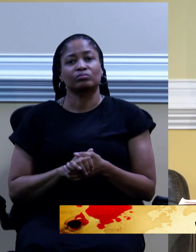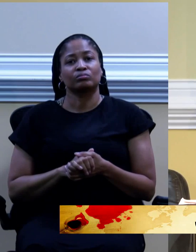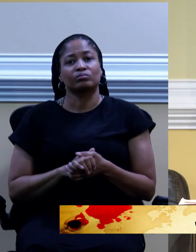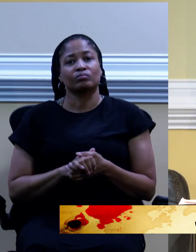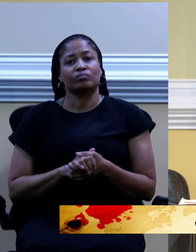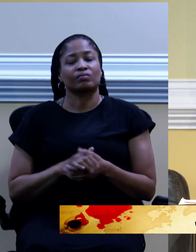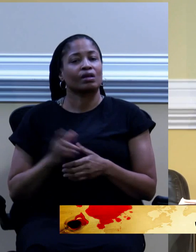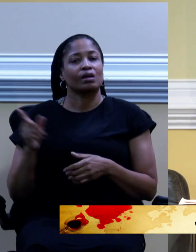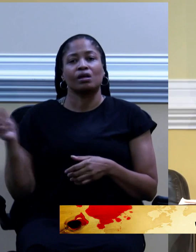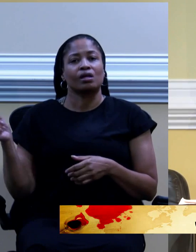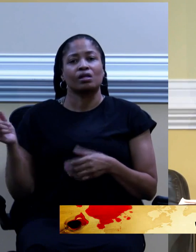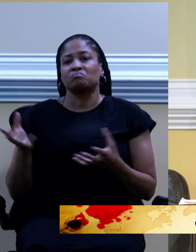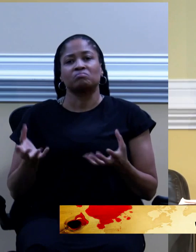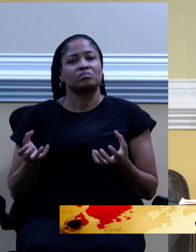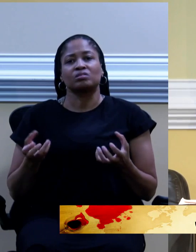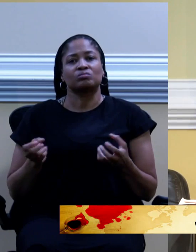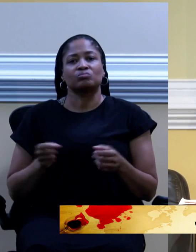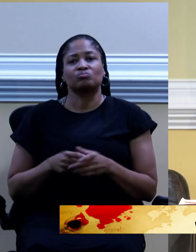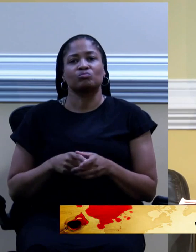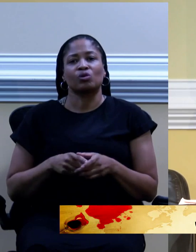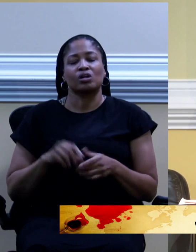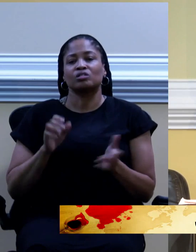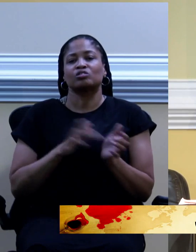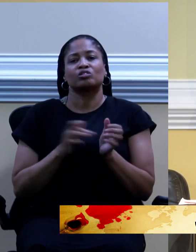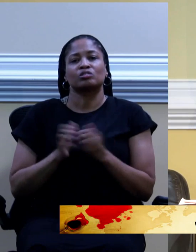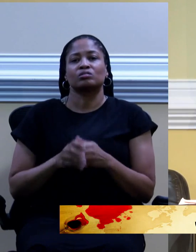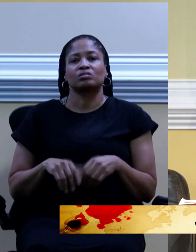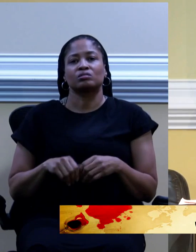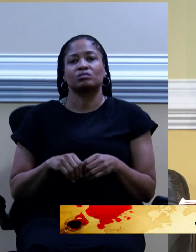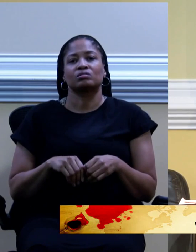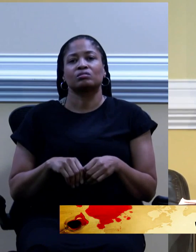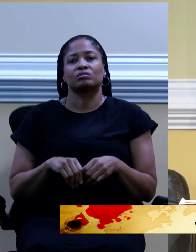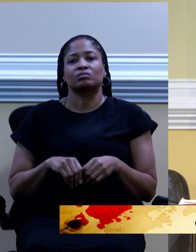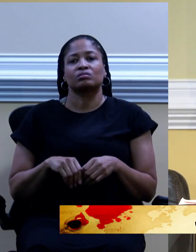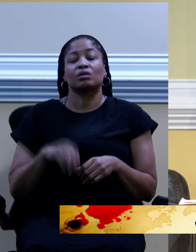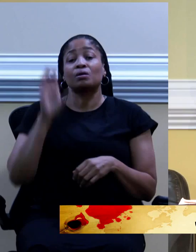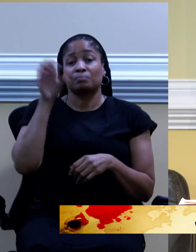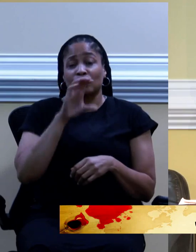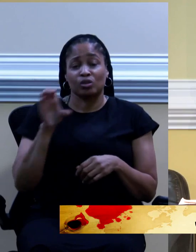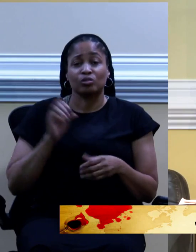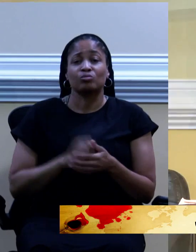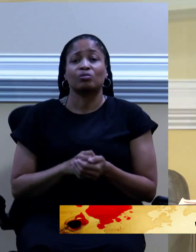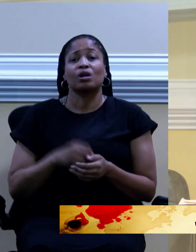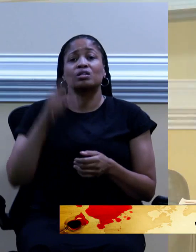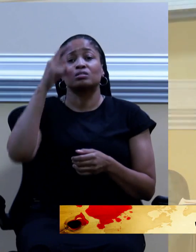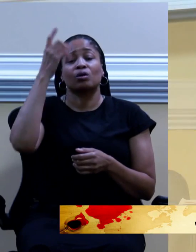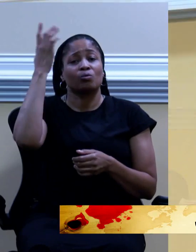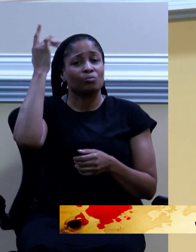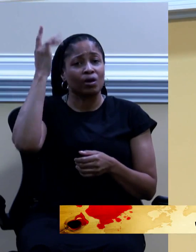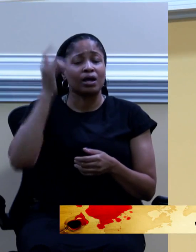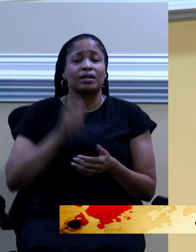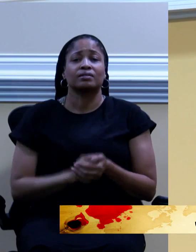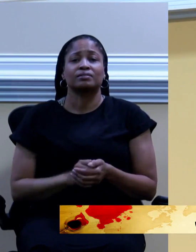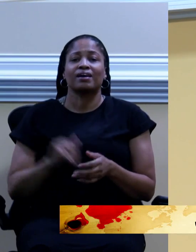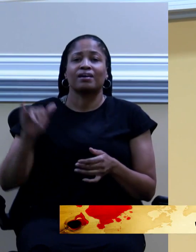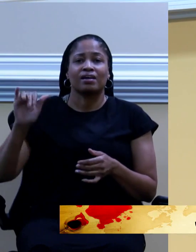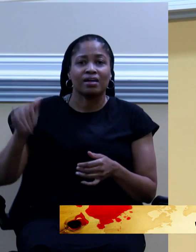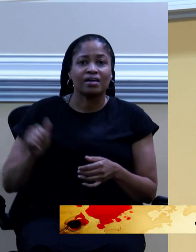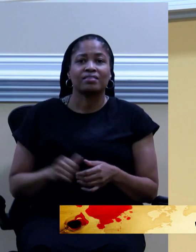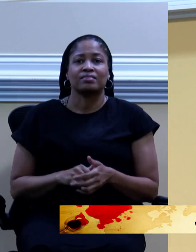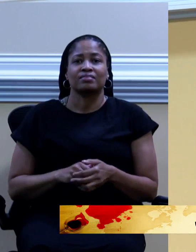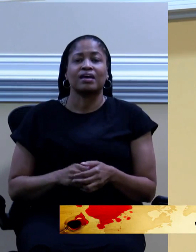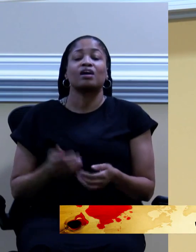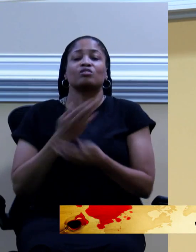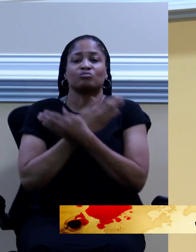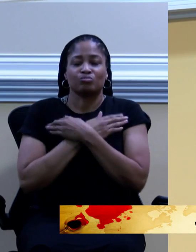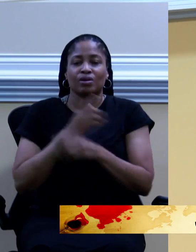And they didn't want him to be on the cross on the Sabbath day. Why? Go ahead and read. For that Sabbath day wasn't high